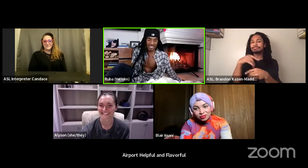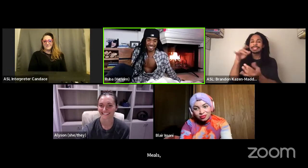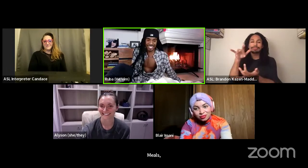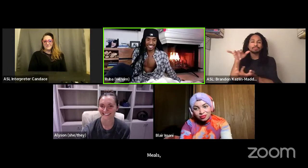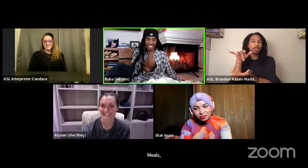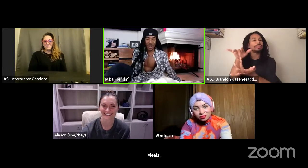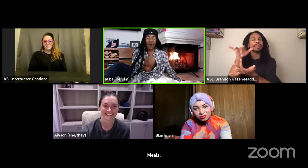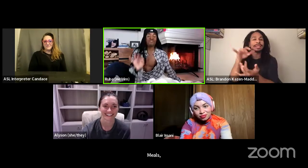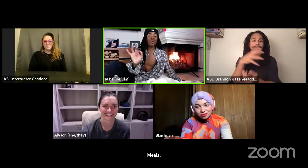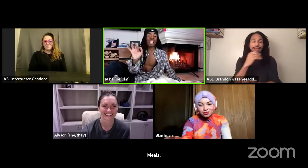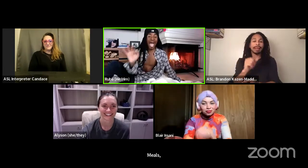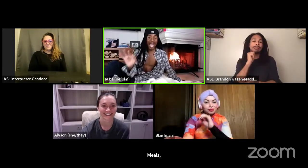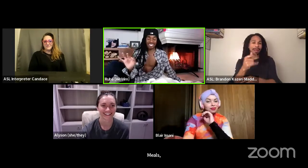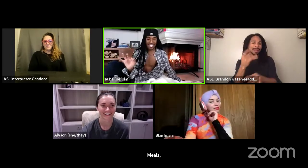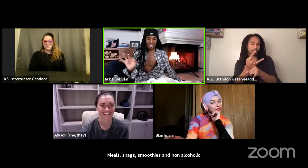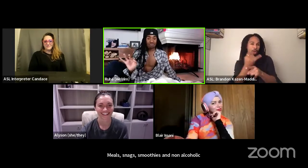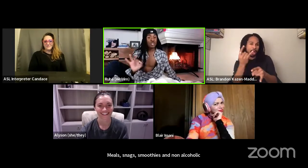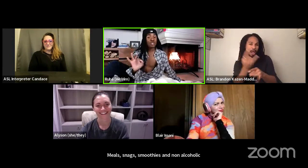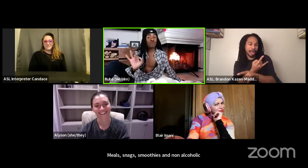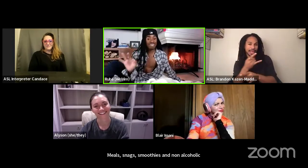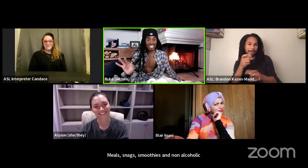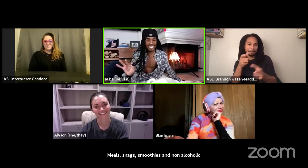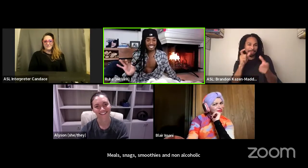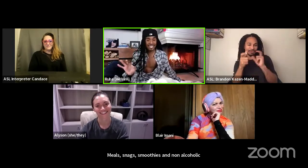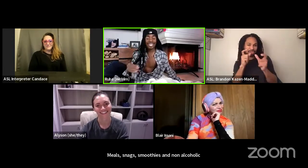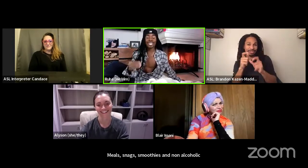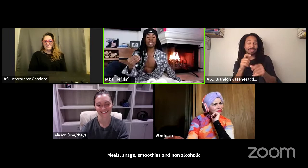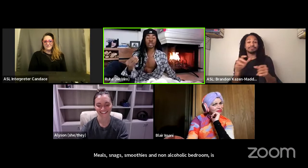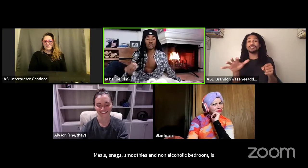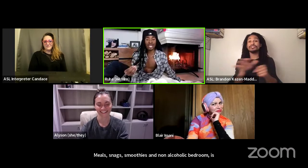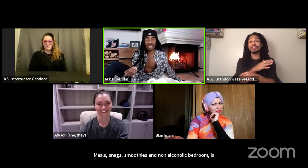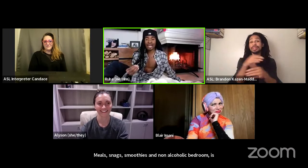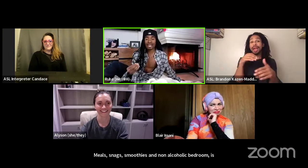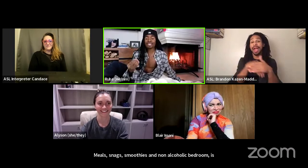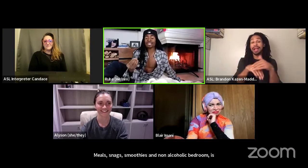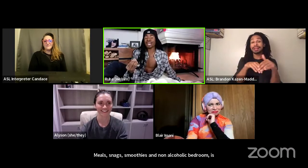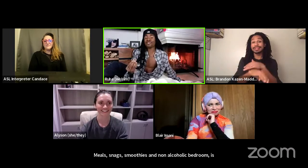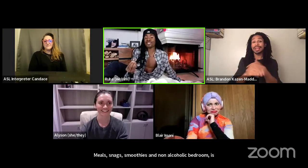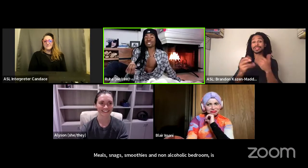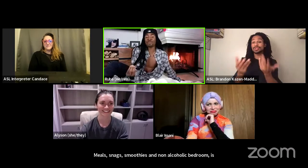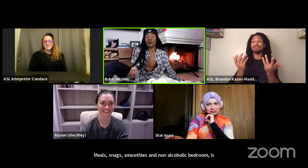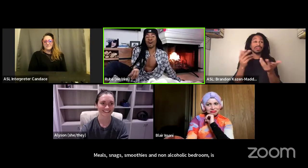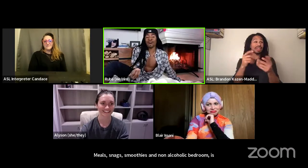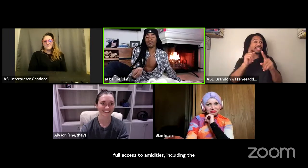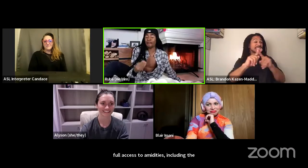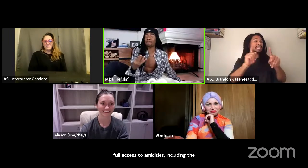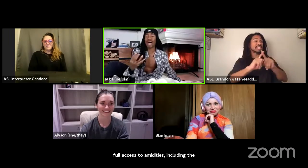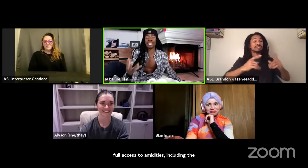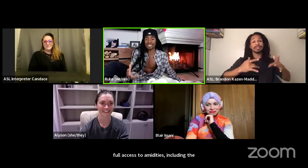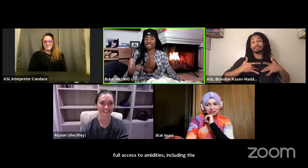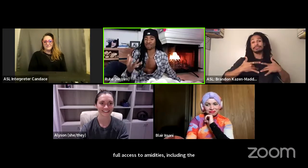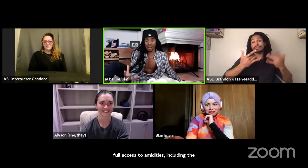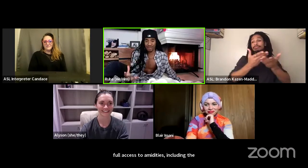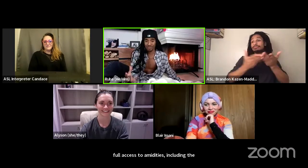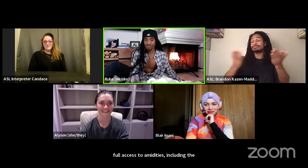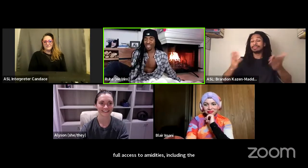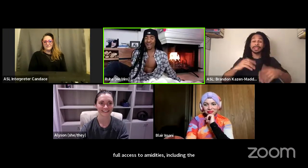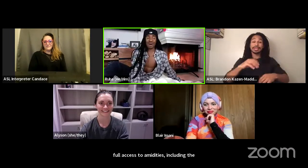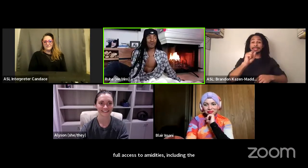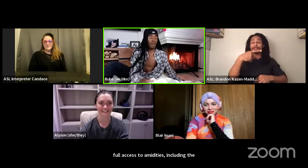non-alcoholic beverages. Full access to amenities, including the Life and Spa, Balance